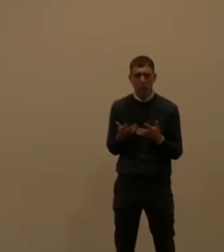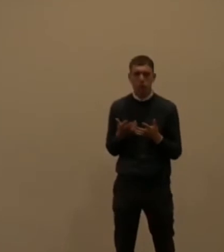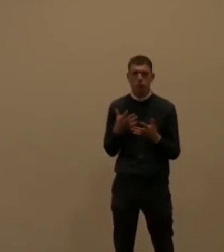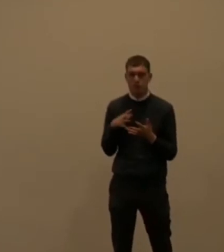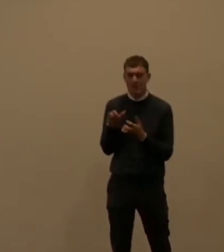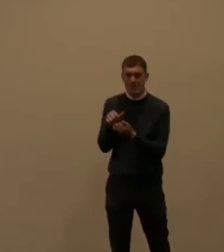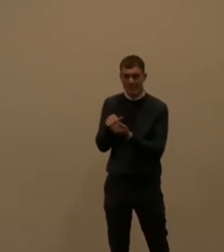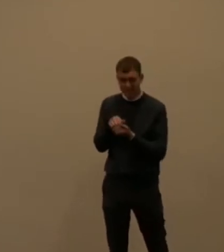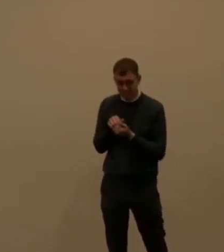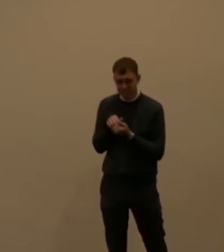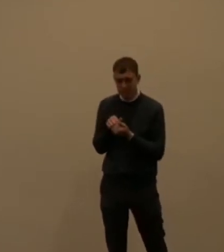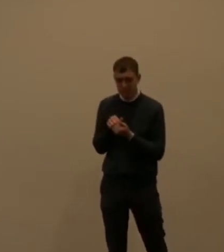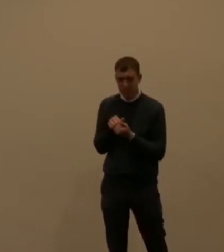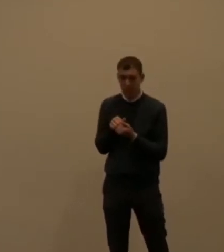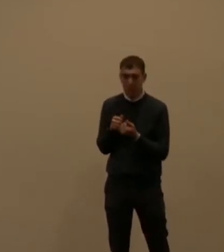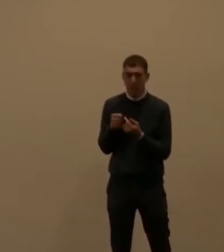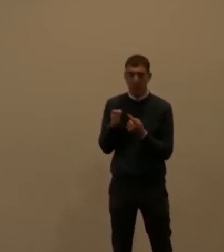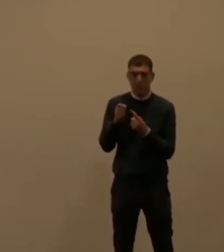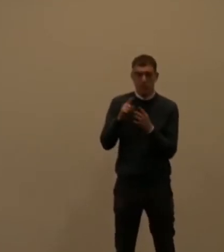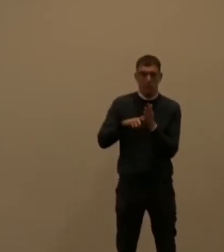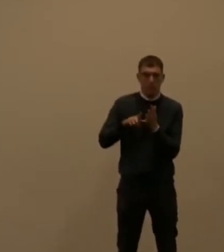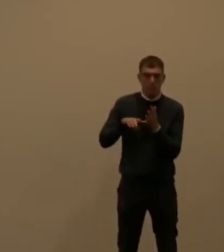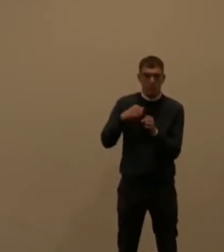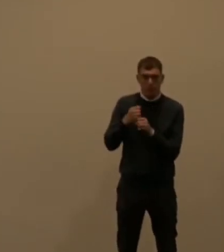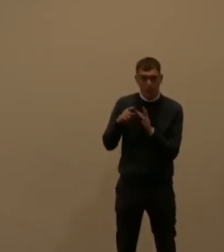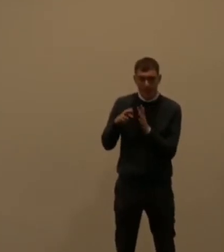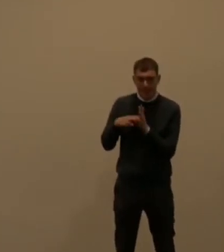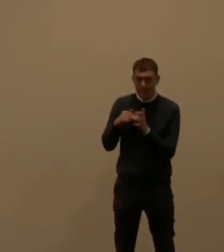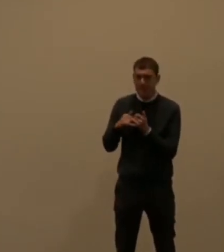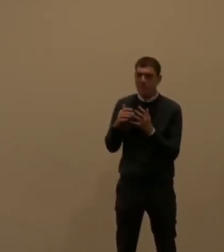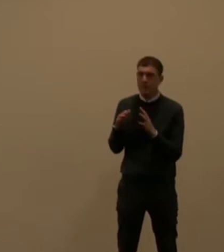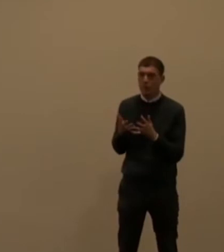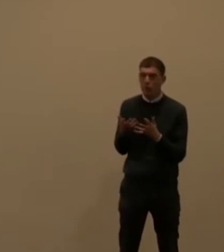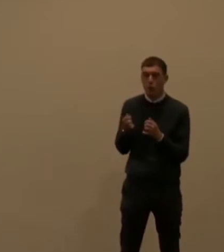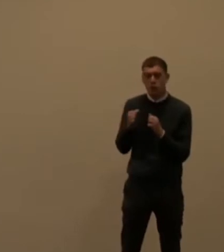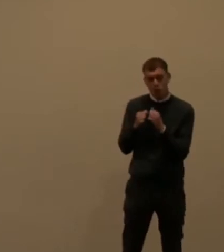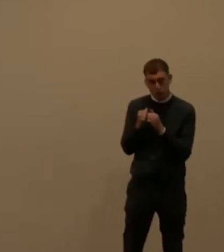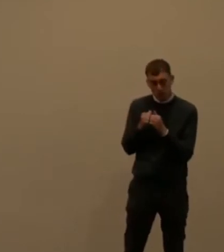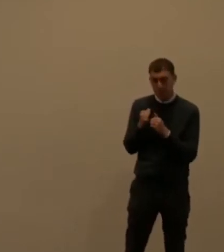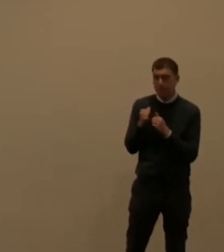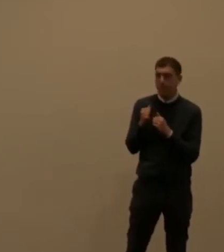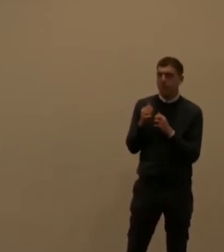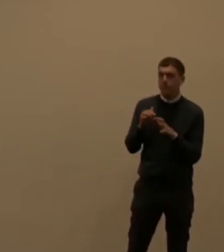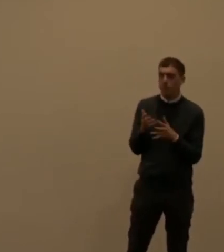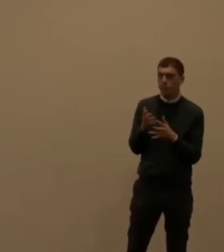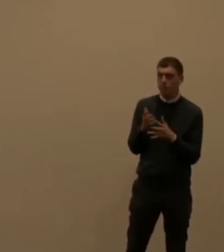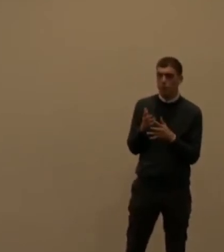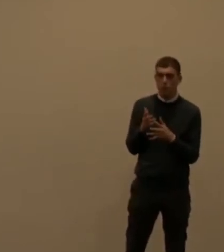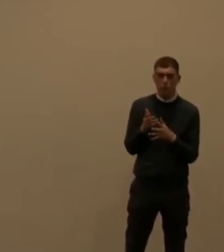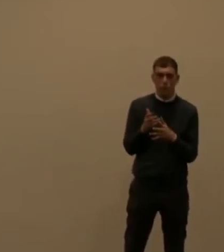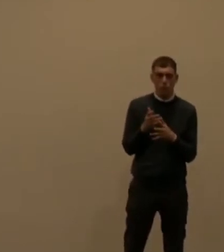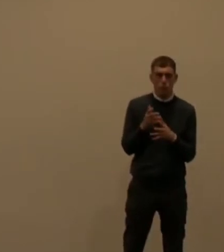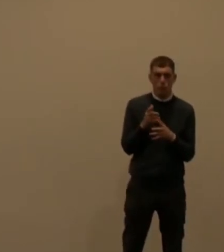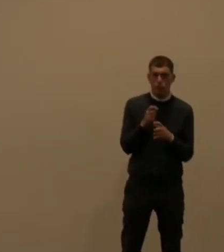either keep your plugins, your things that you have made custom, or how much do you actually want to see what it is in the new